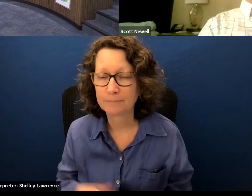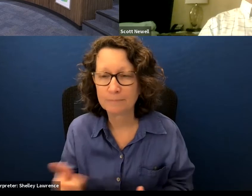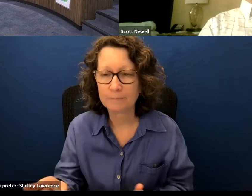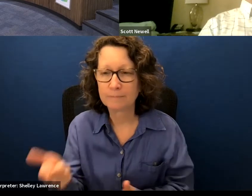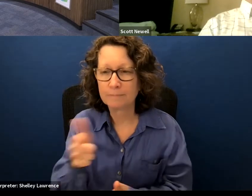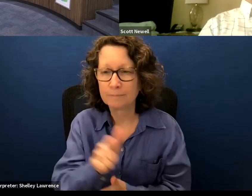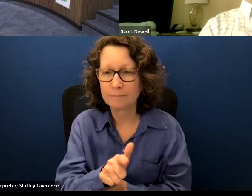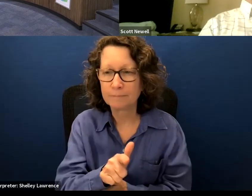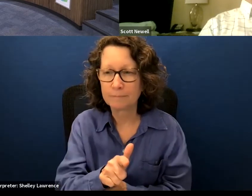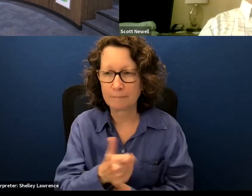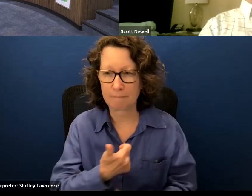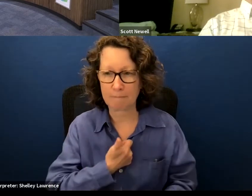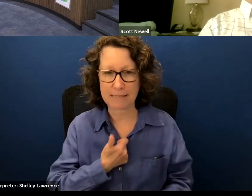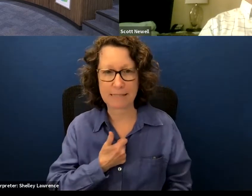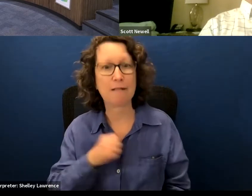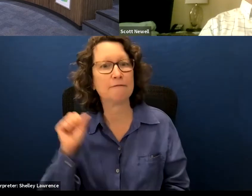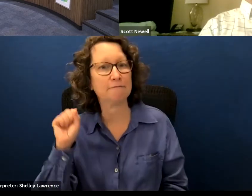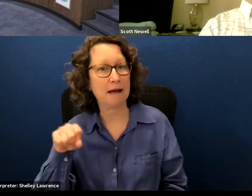And myself, aye.